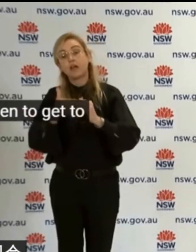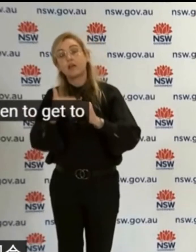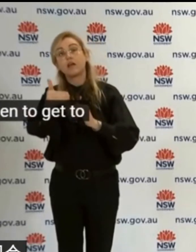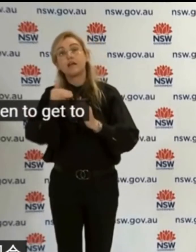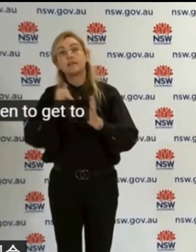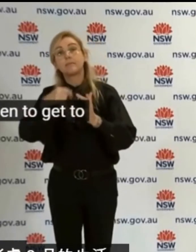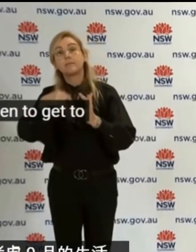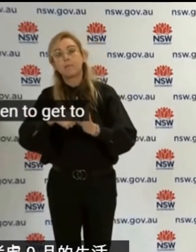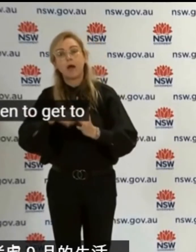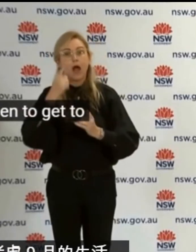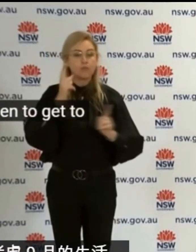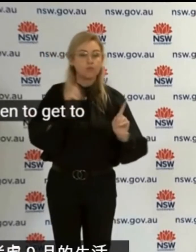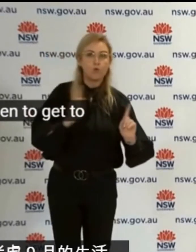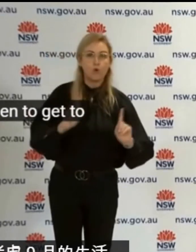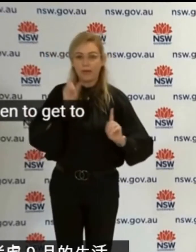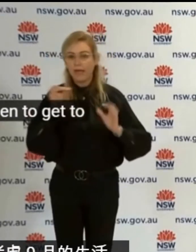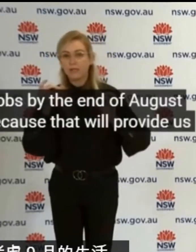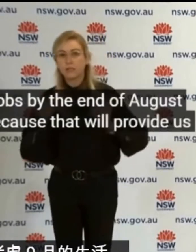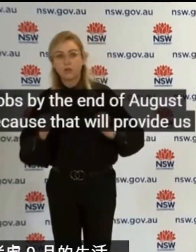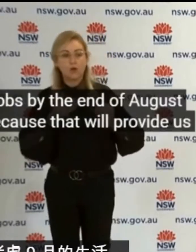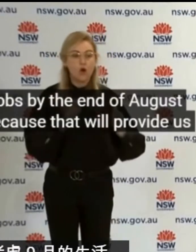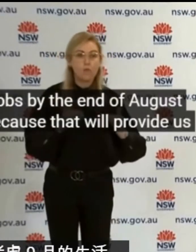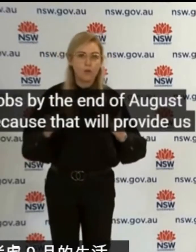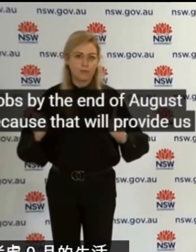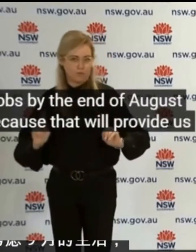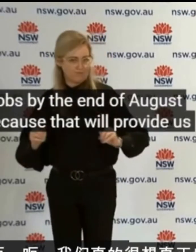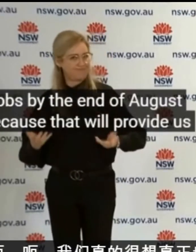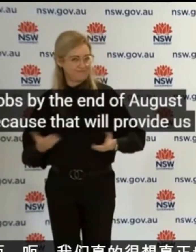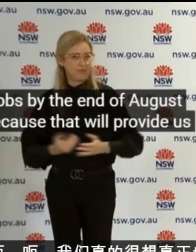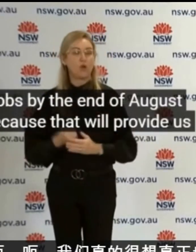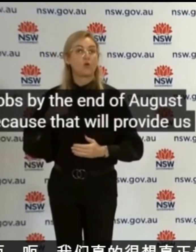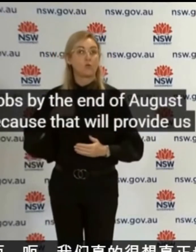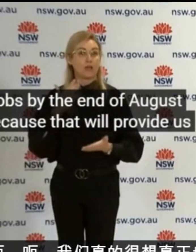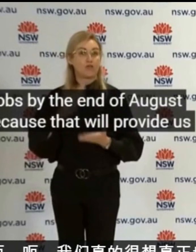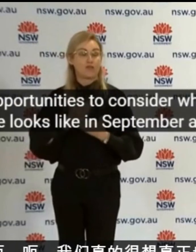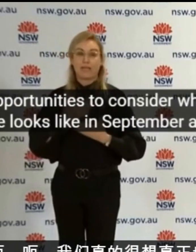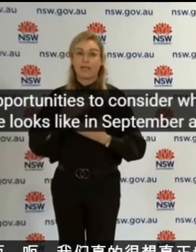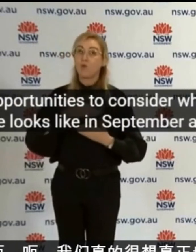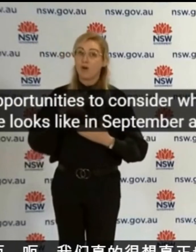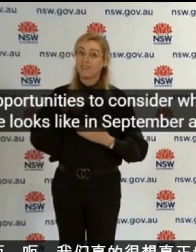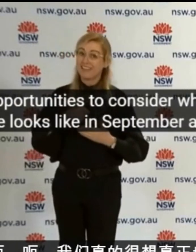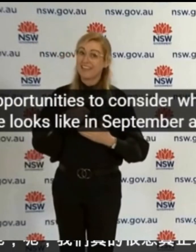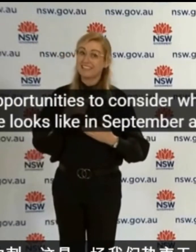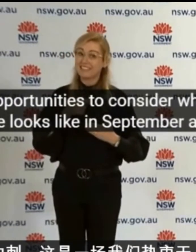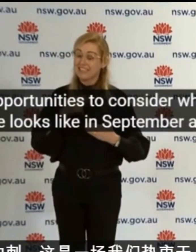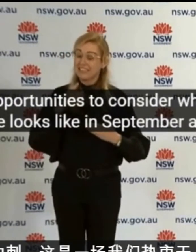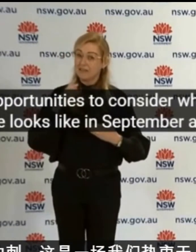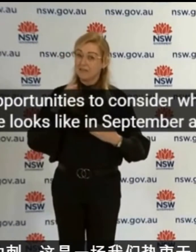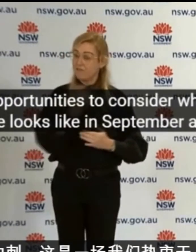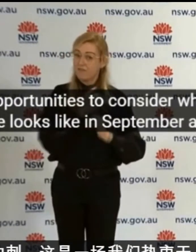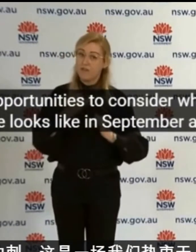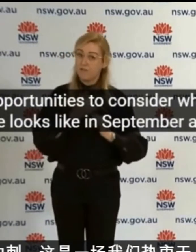September, and we're really keen to really sprint this is a race. We're keen to sprint to get